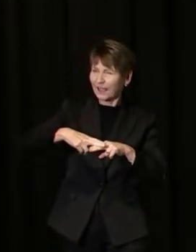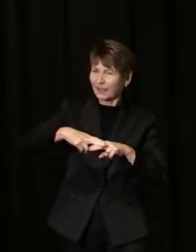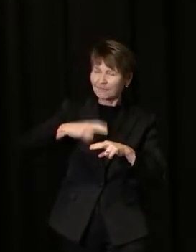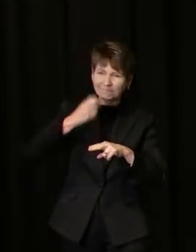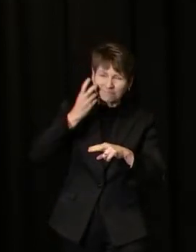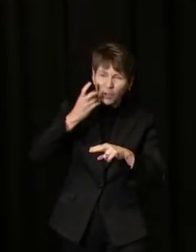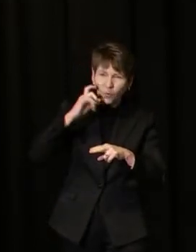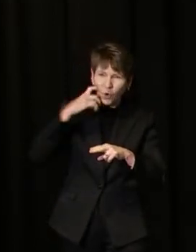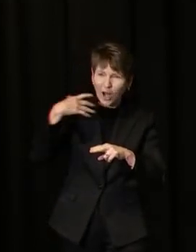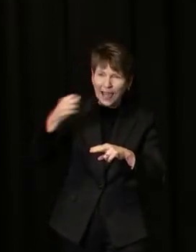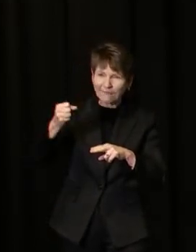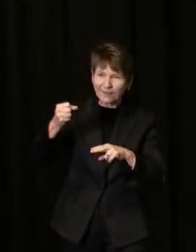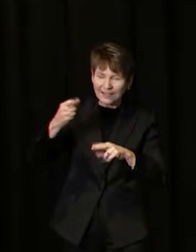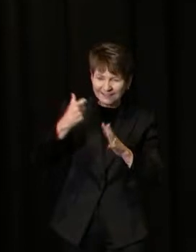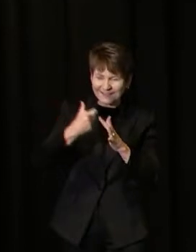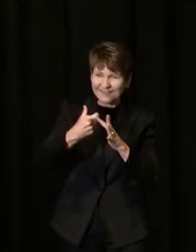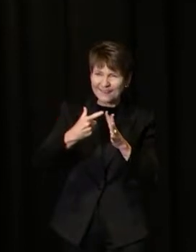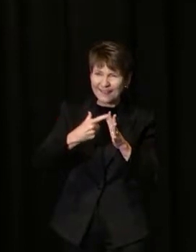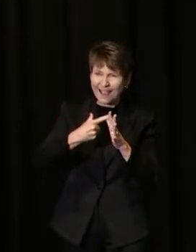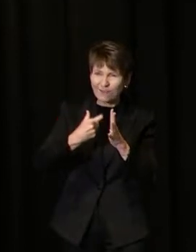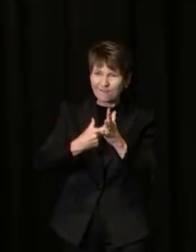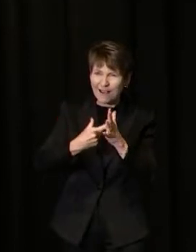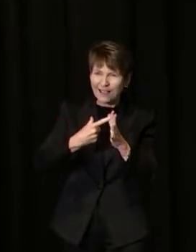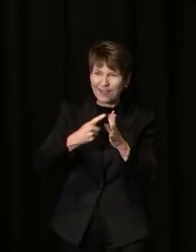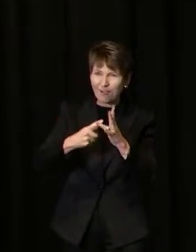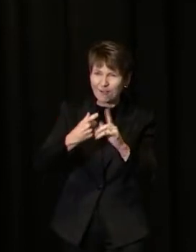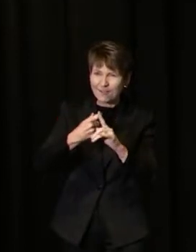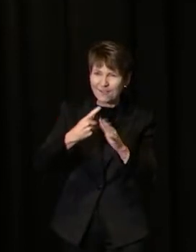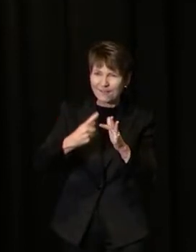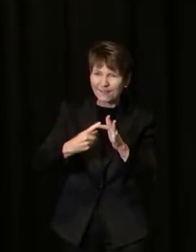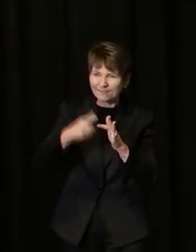yes. Definitely. I'm told outside.